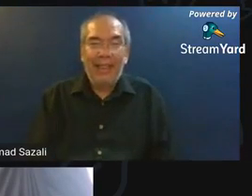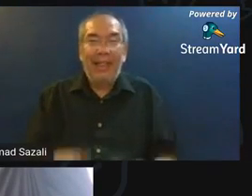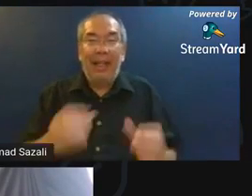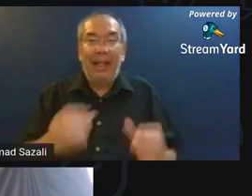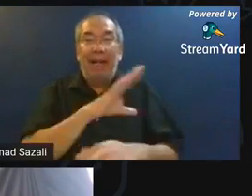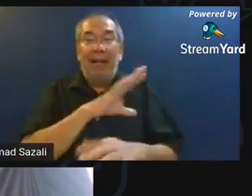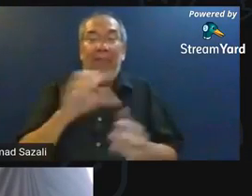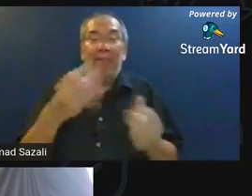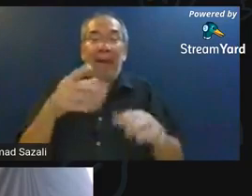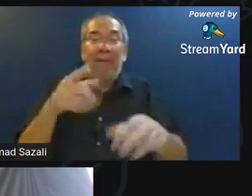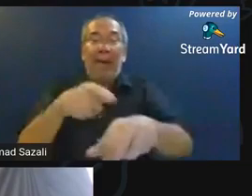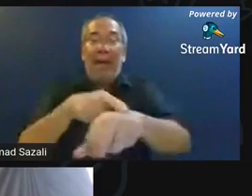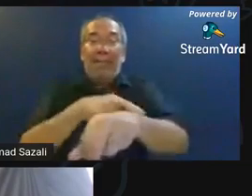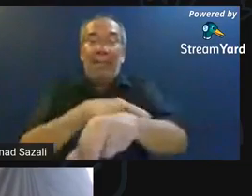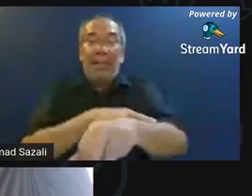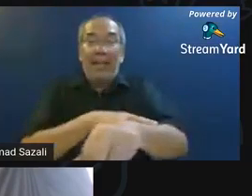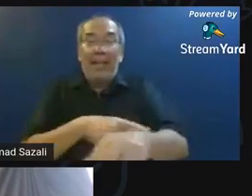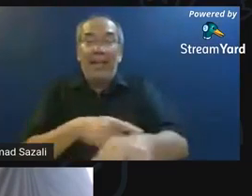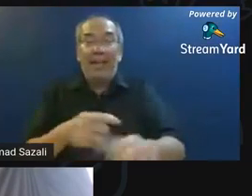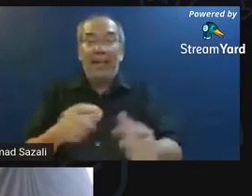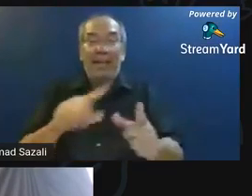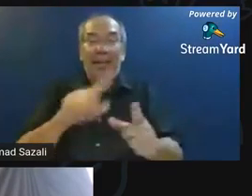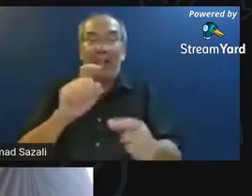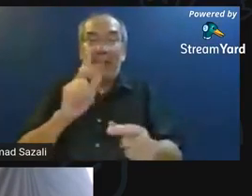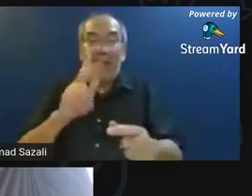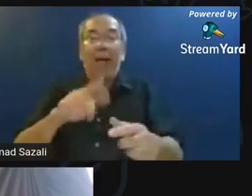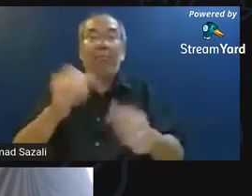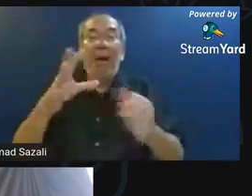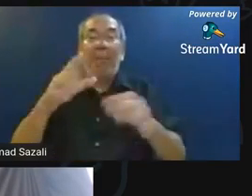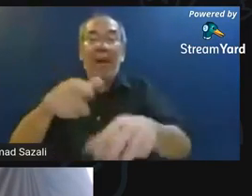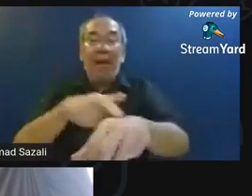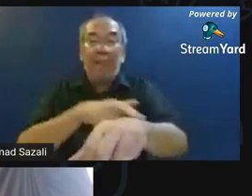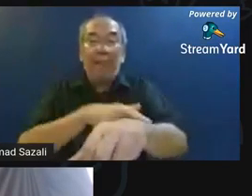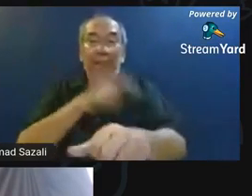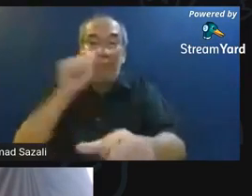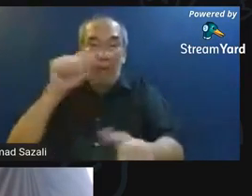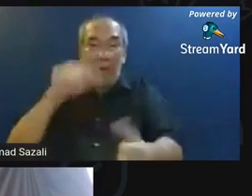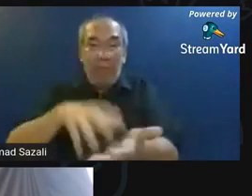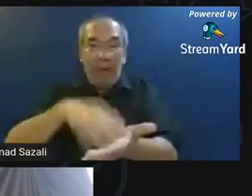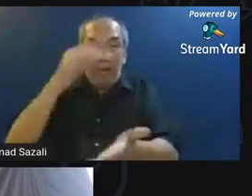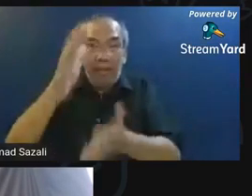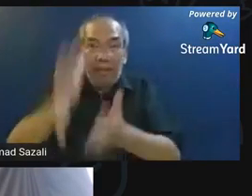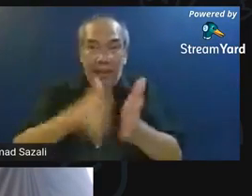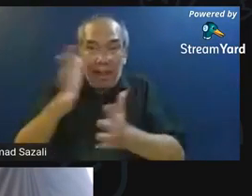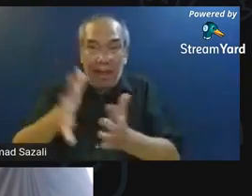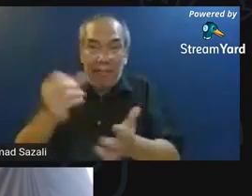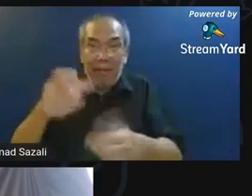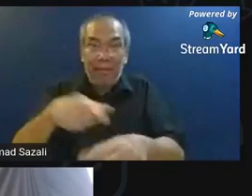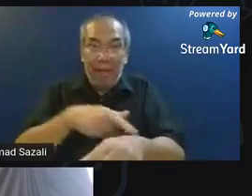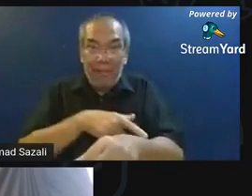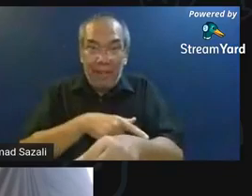don't really have to learn American sign because it is not our language. Okay?